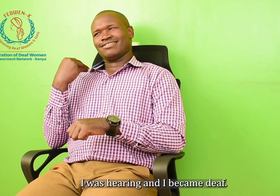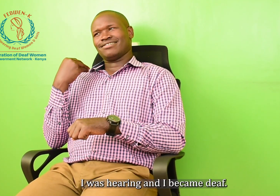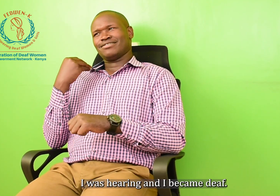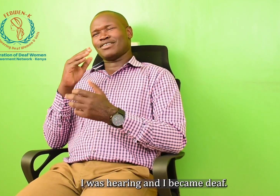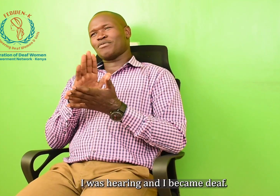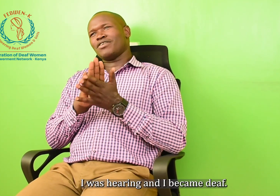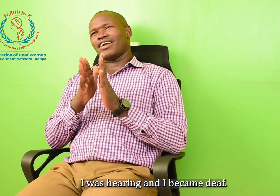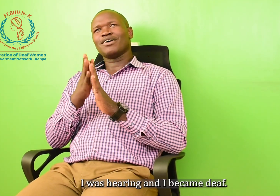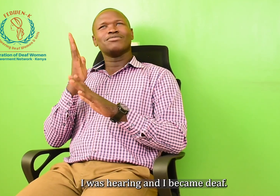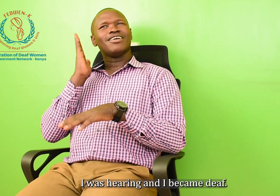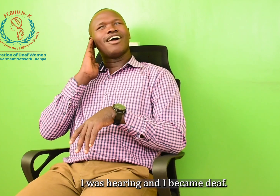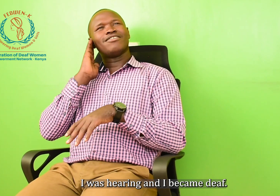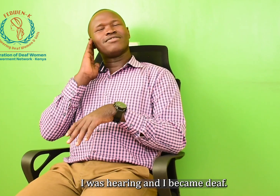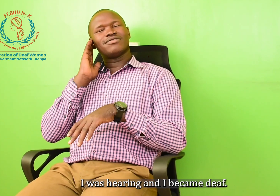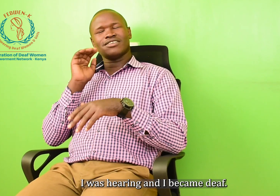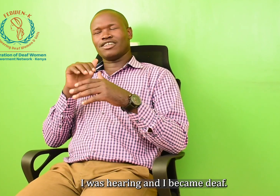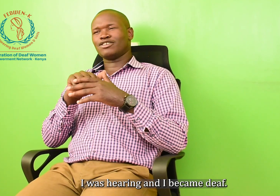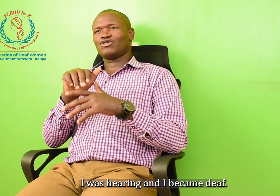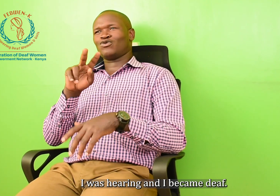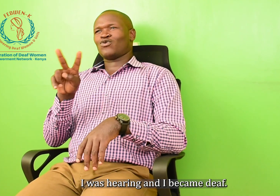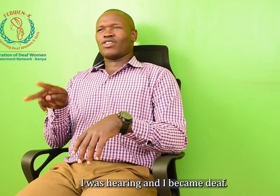was hearing, and I became deaf